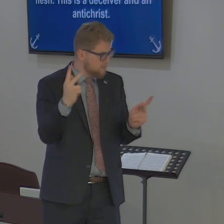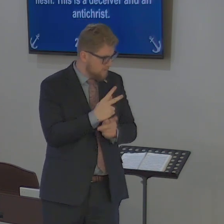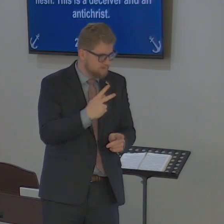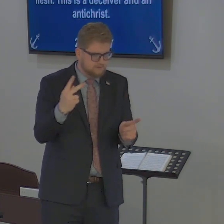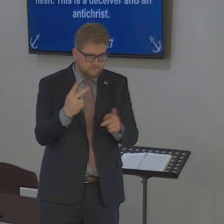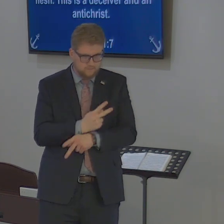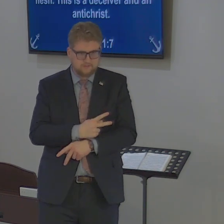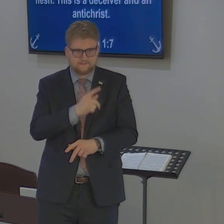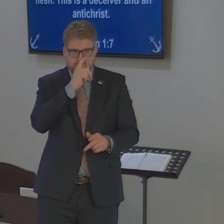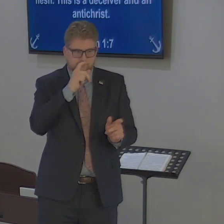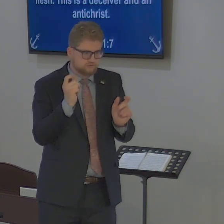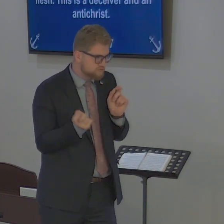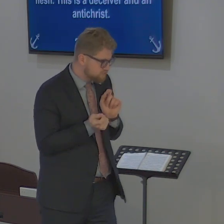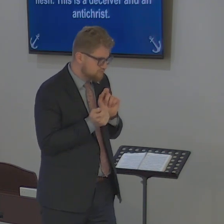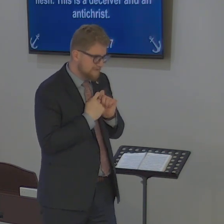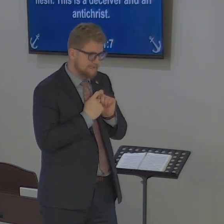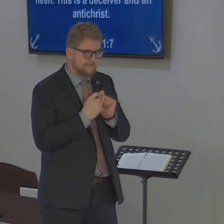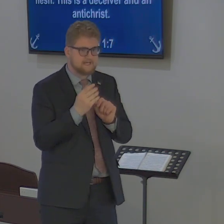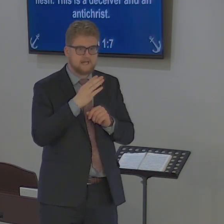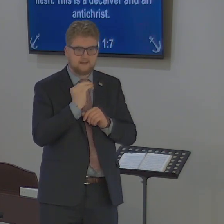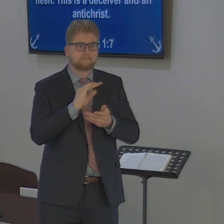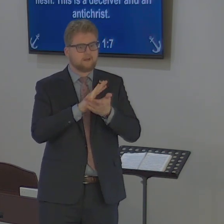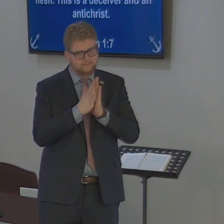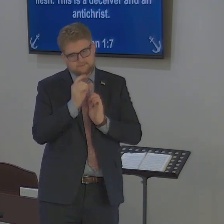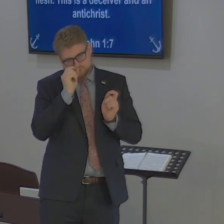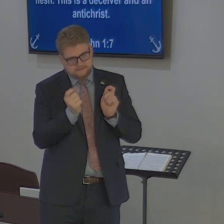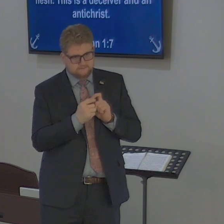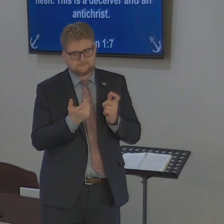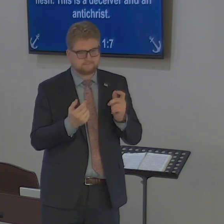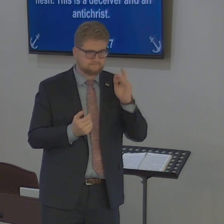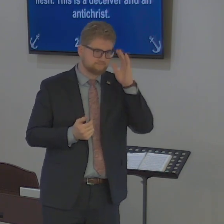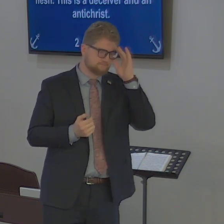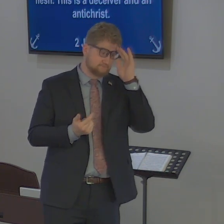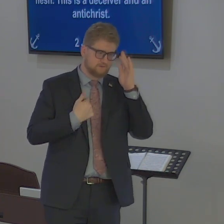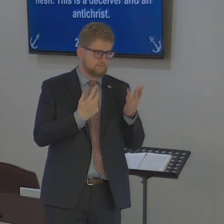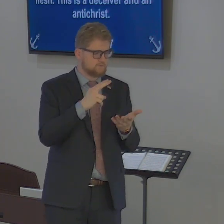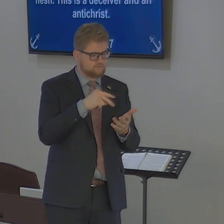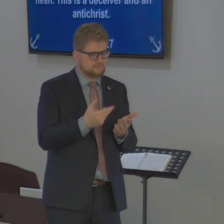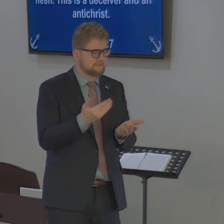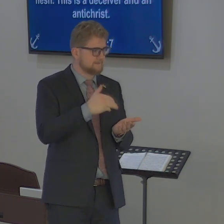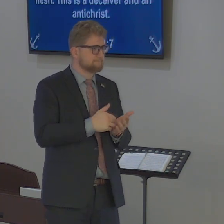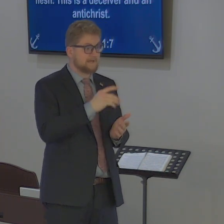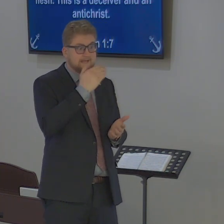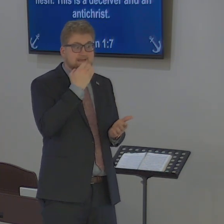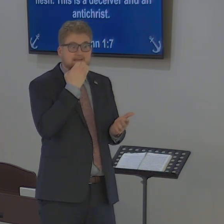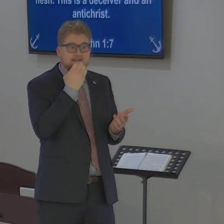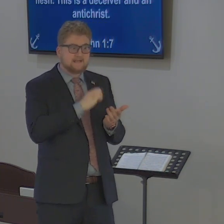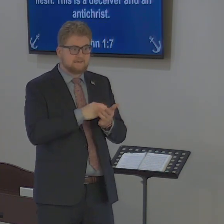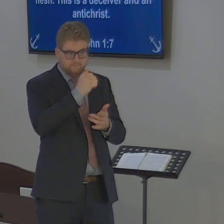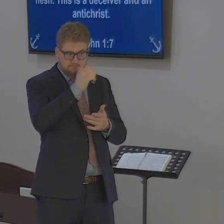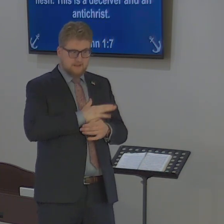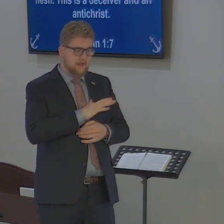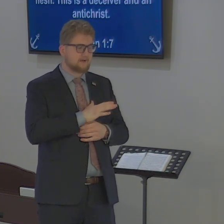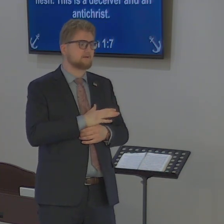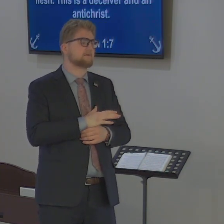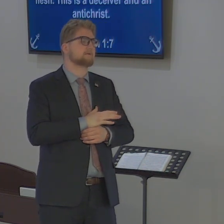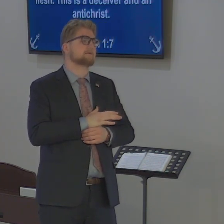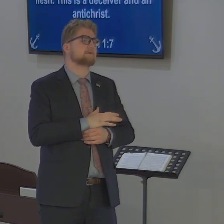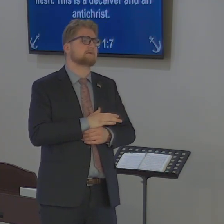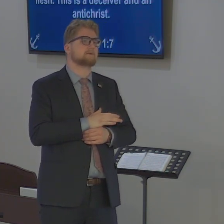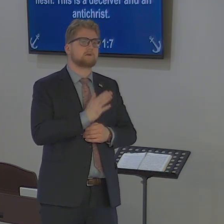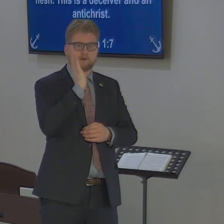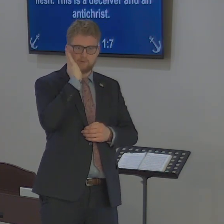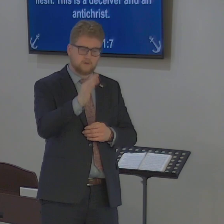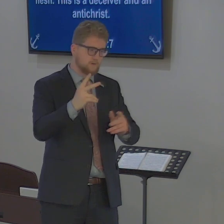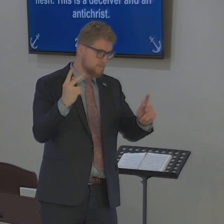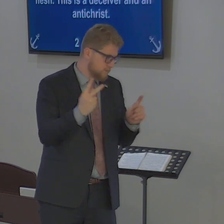worse, deceiving and being deceived." So I'm going to read it again. "Evil men and seducers shall